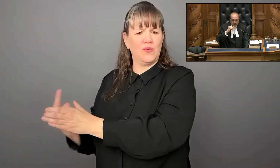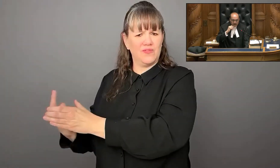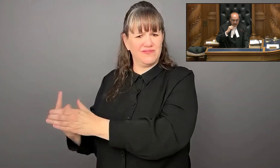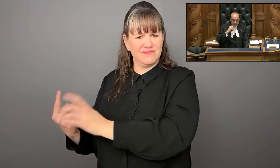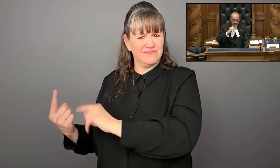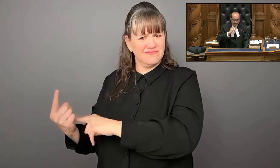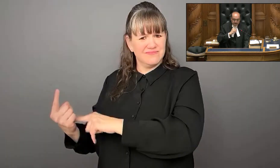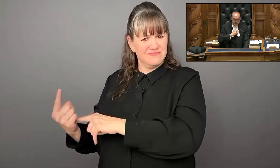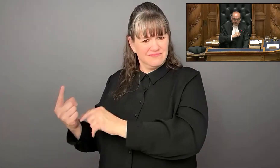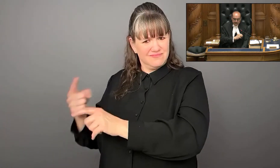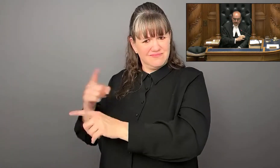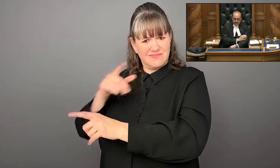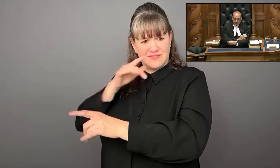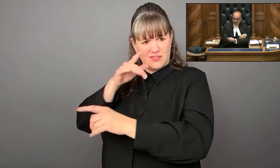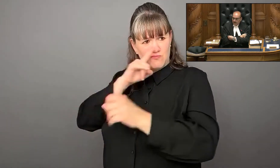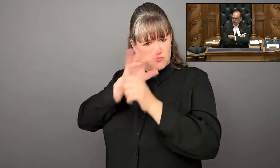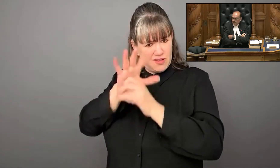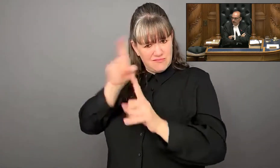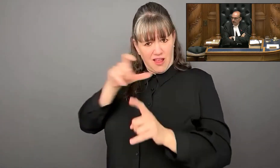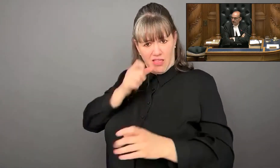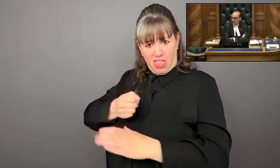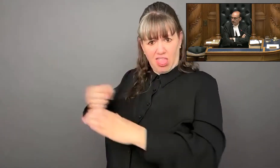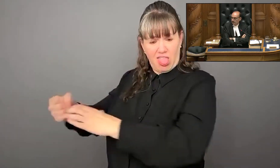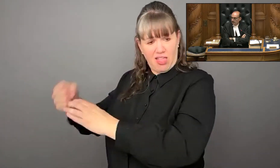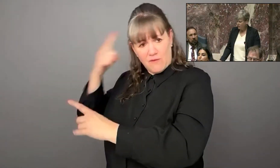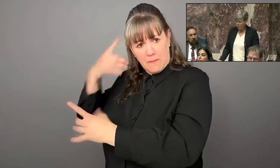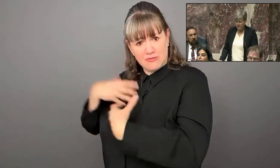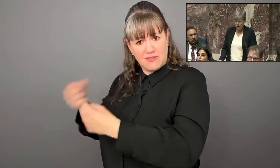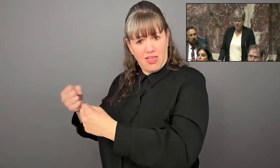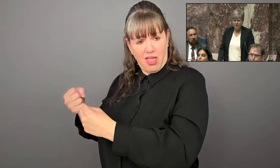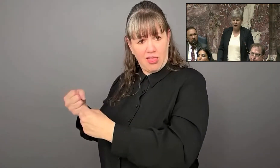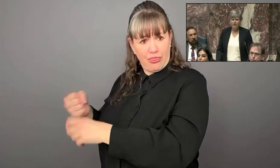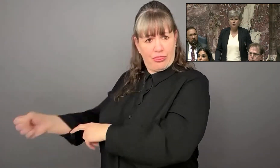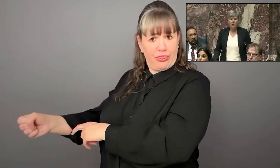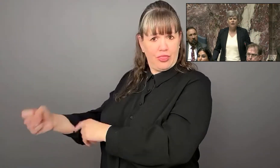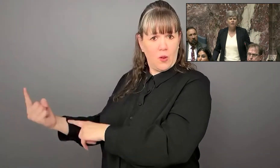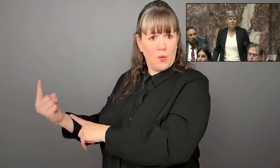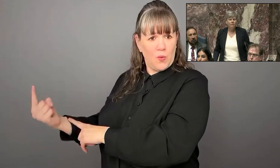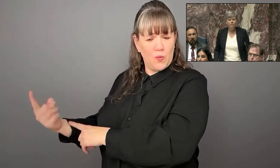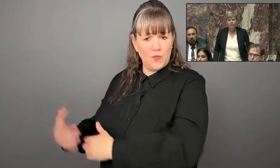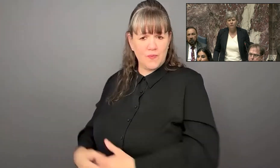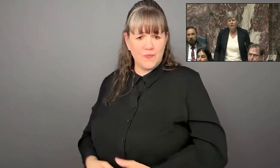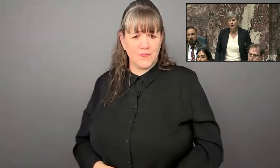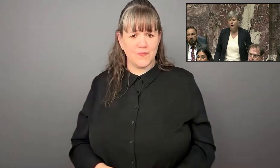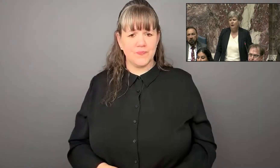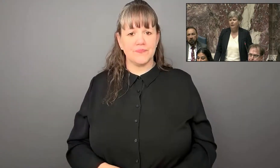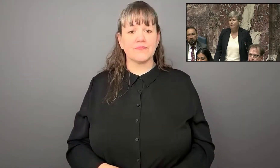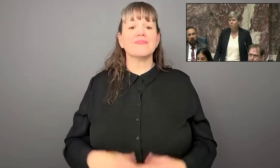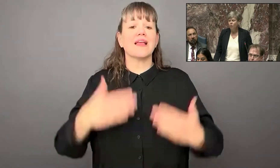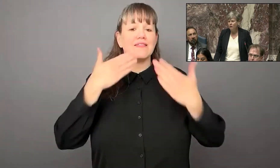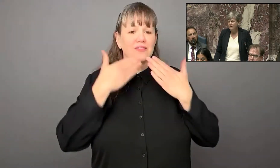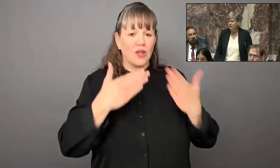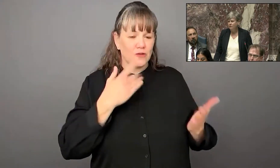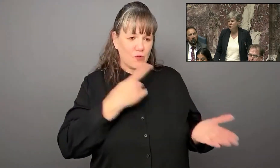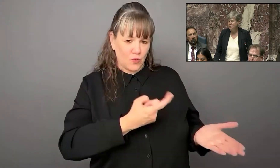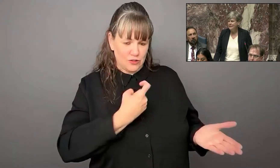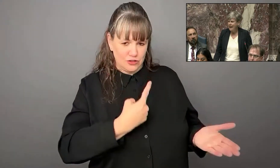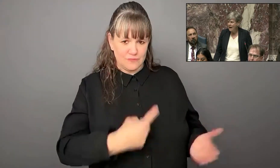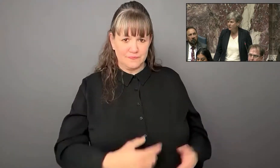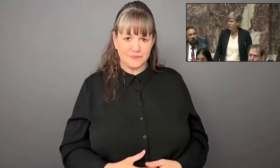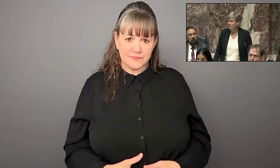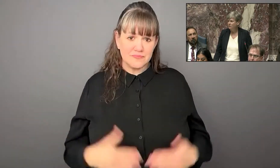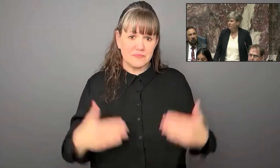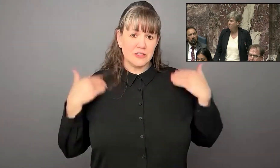Minister of Health. Thank you very much, Honourable Speaker. Thank you to the member for the question, talking about the very important interventions